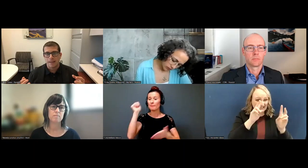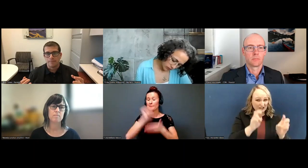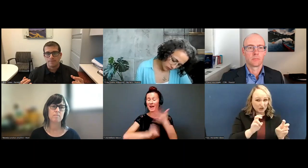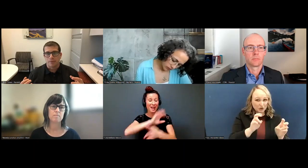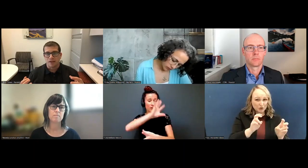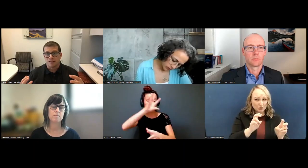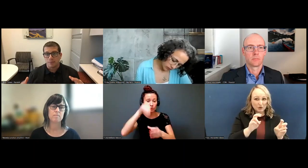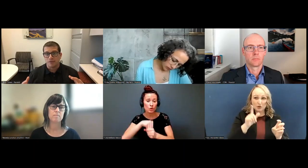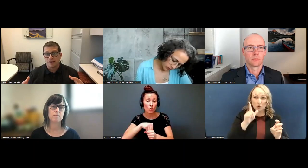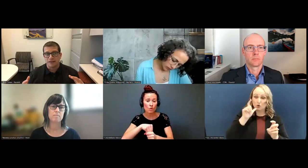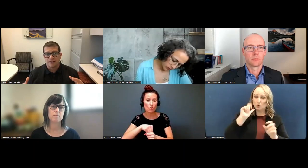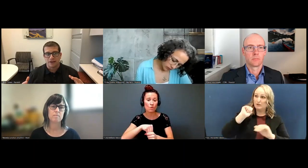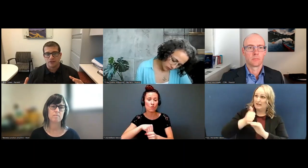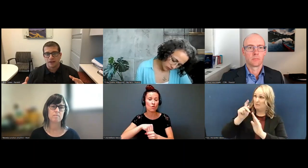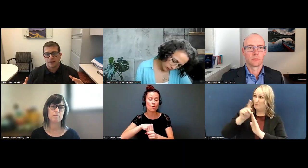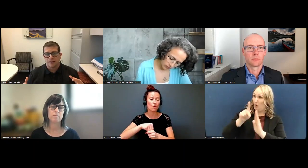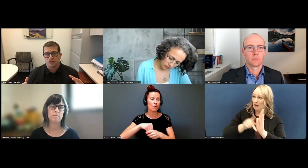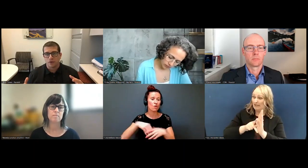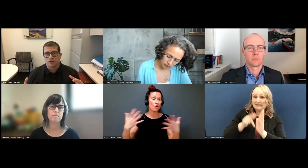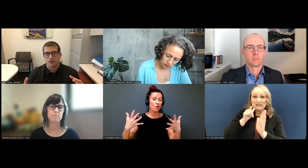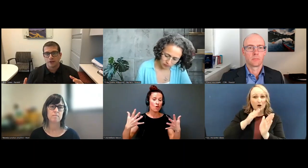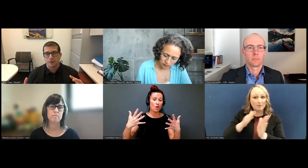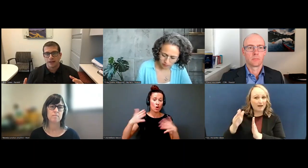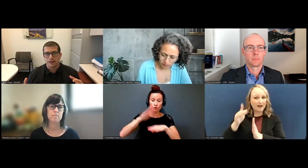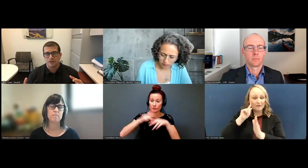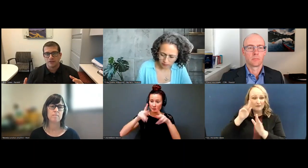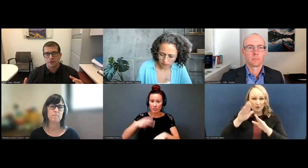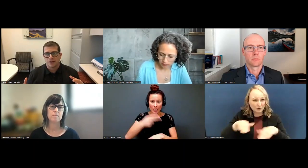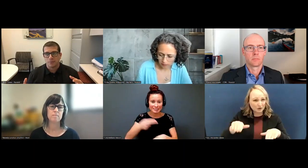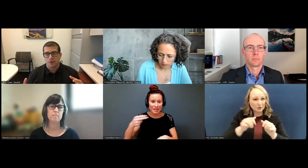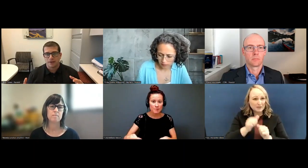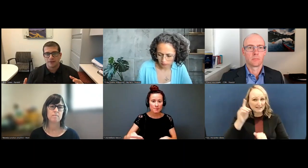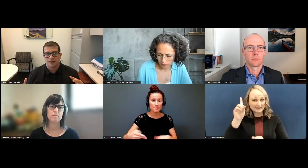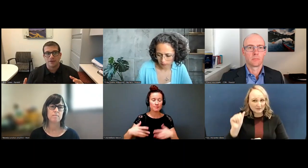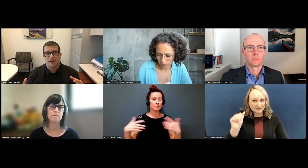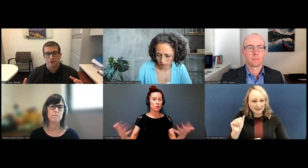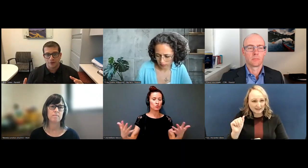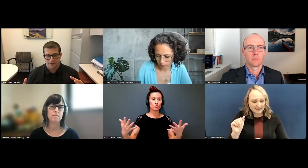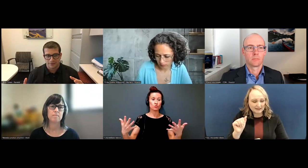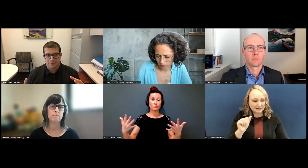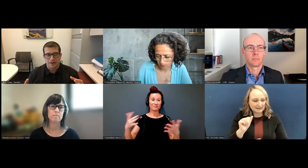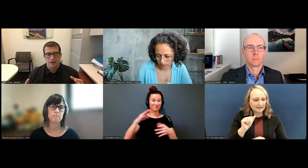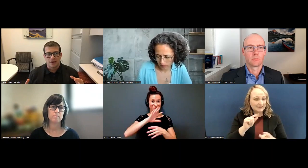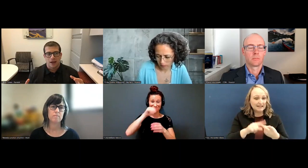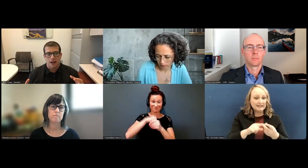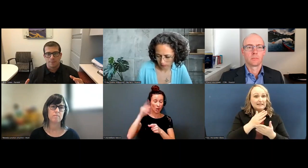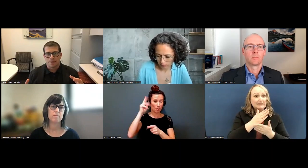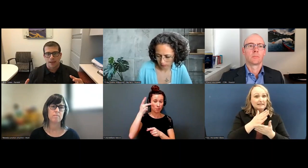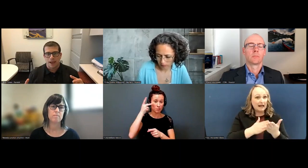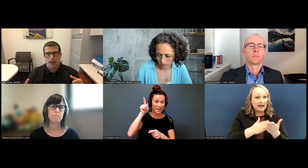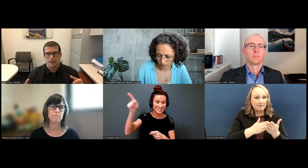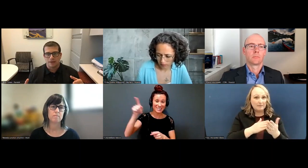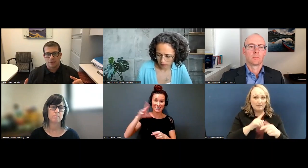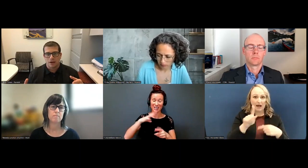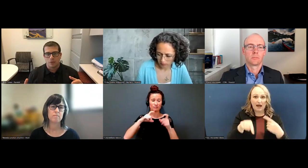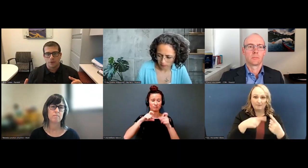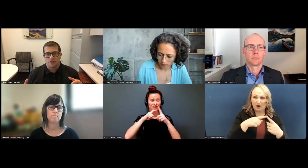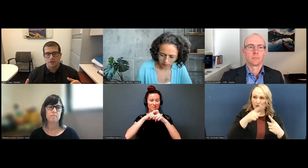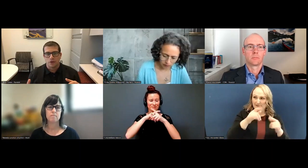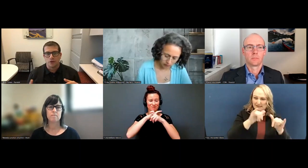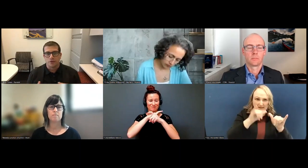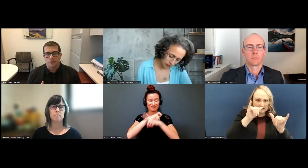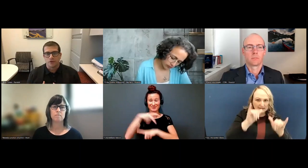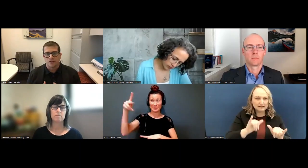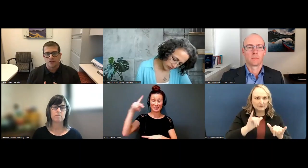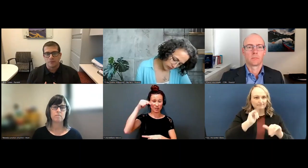planning. Some of it is actually, I think, structurally related to the complexity of governance. And